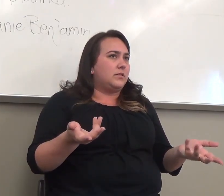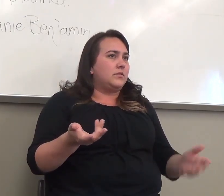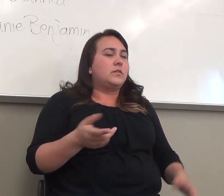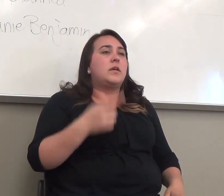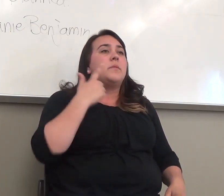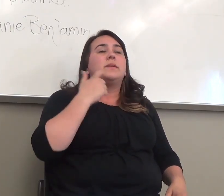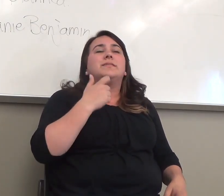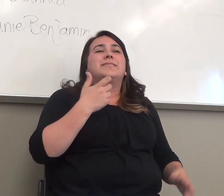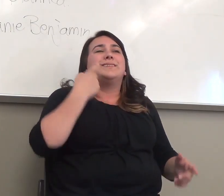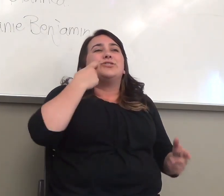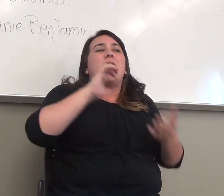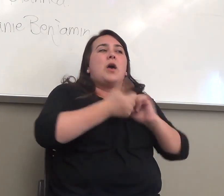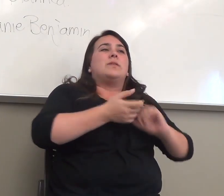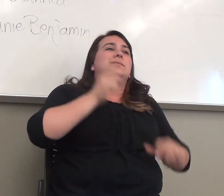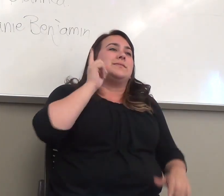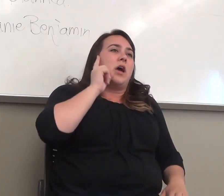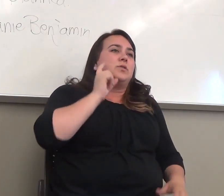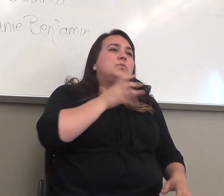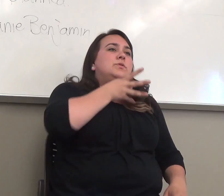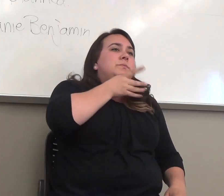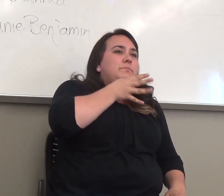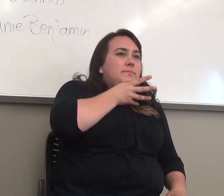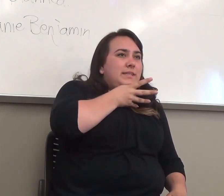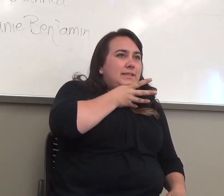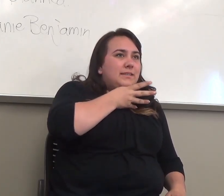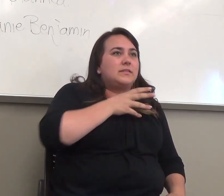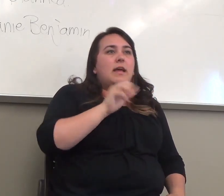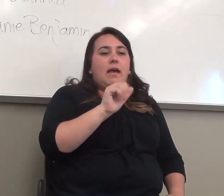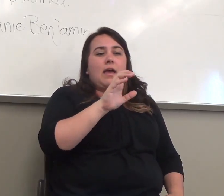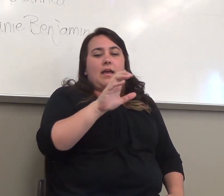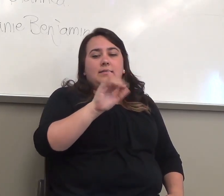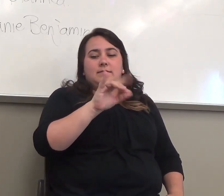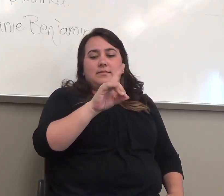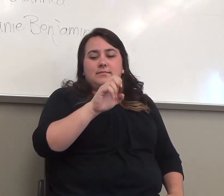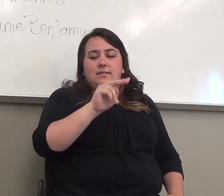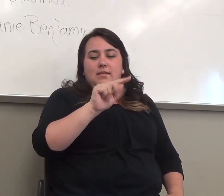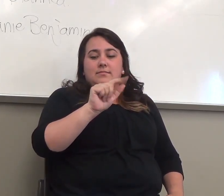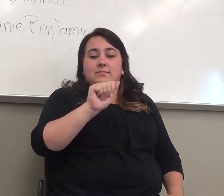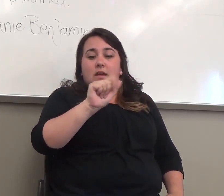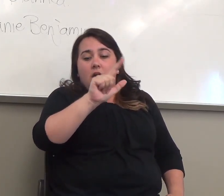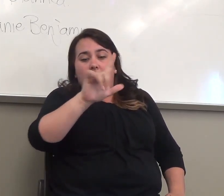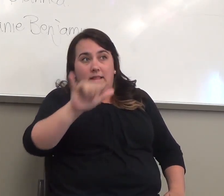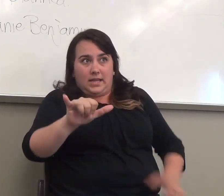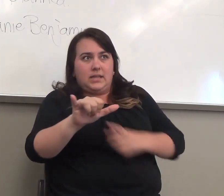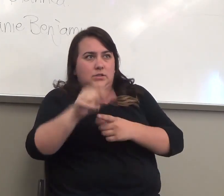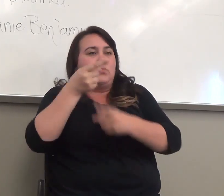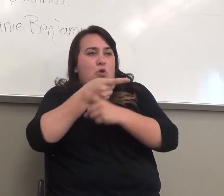This is how it's spelled. This is like these. This is a misspelling. You can't use this.